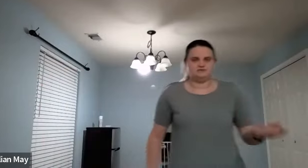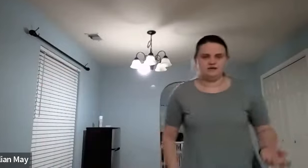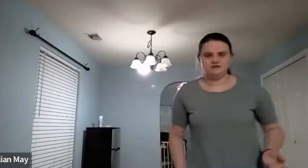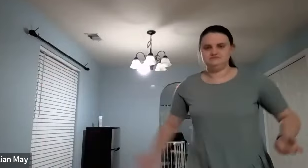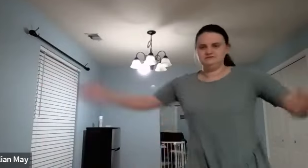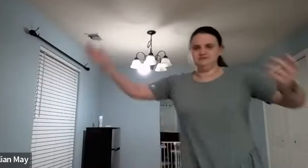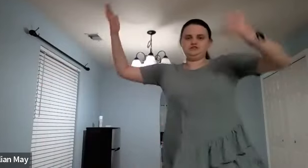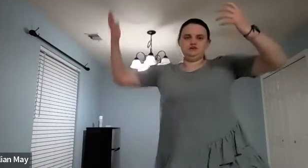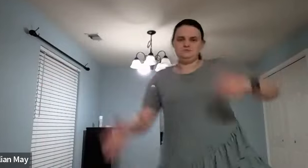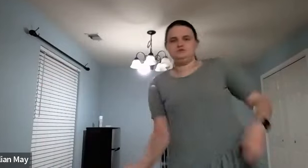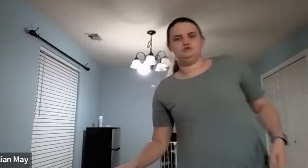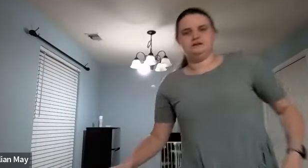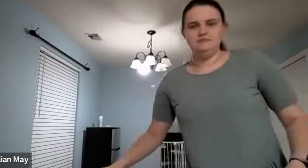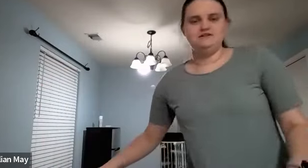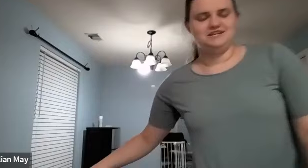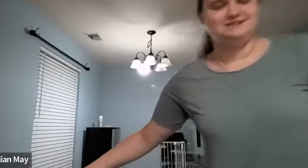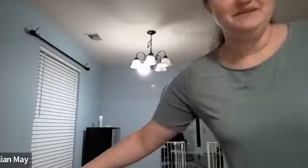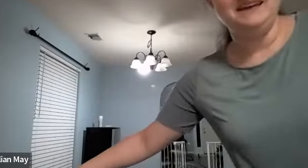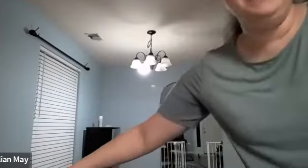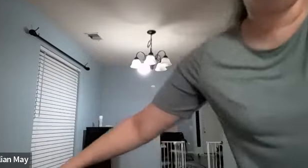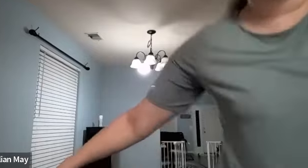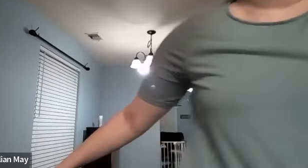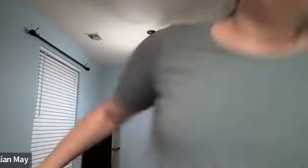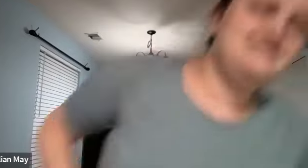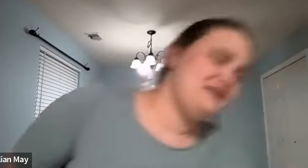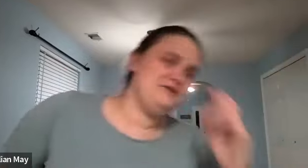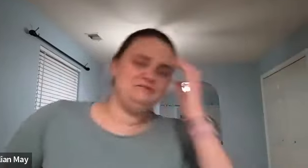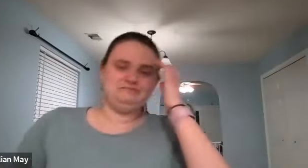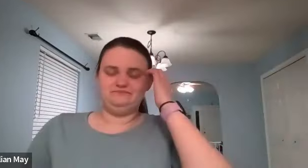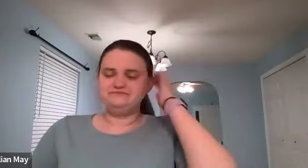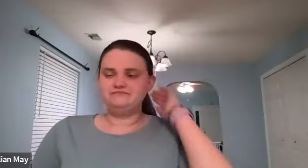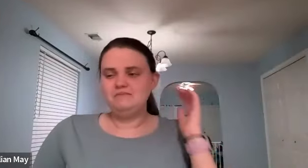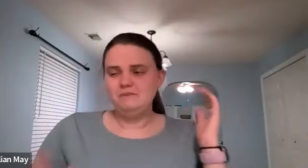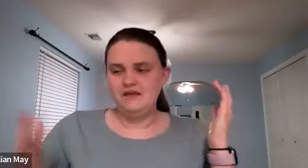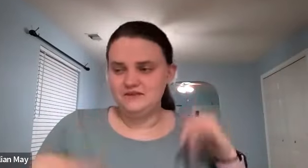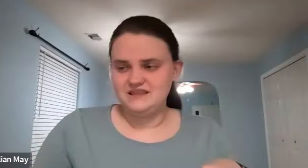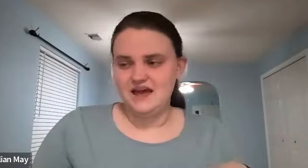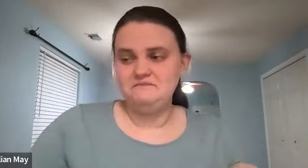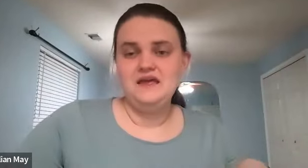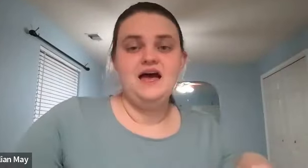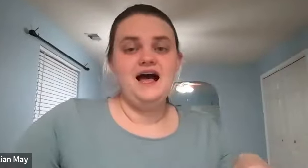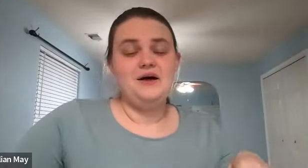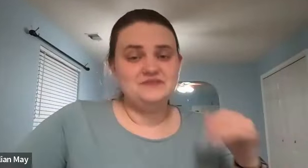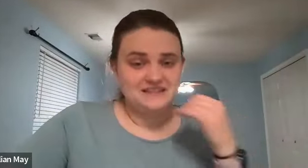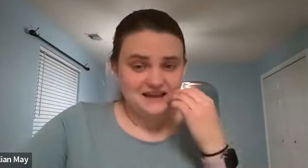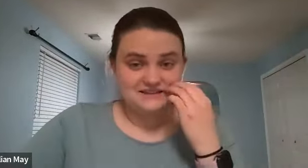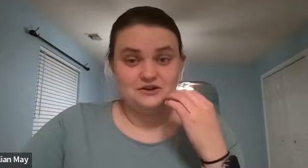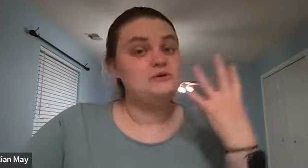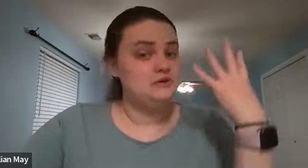can't show you. I'm too short. I apologize. So there's that. The sign, so you could